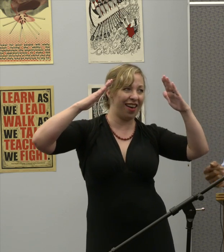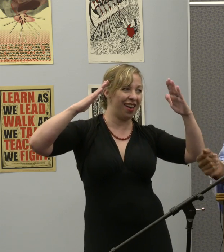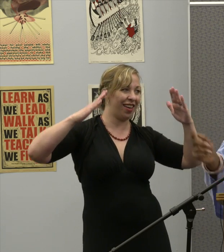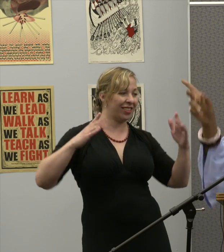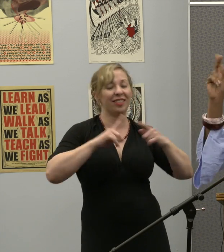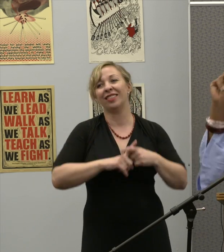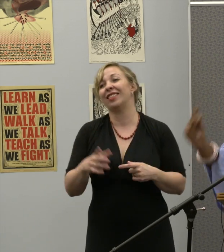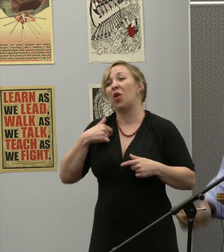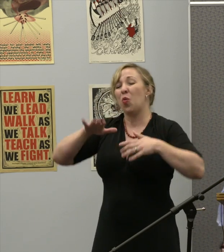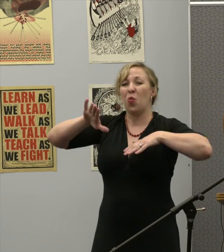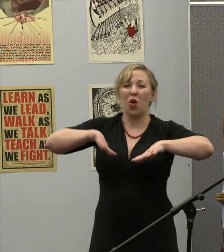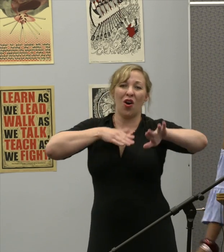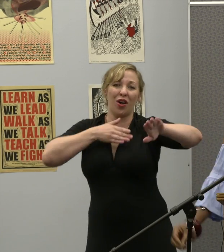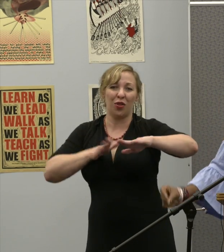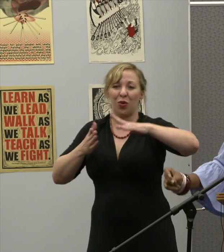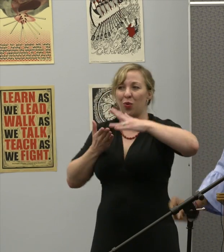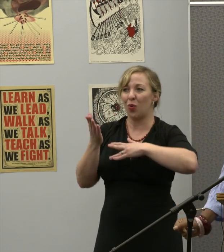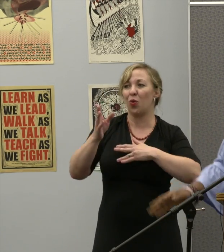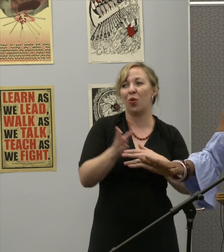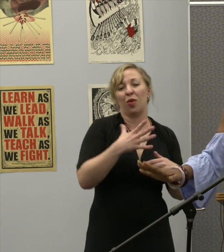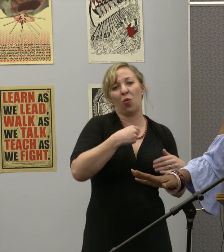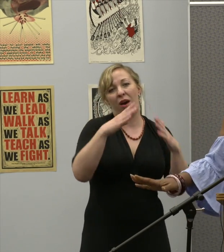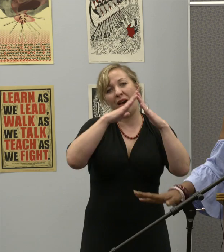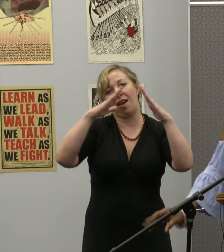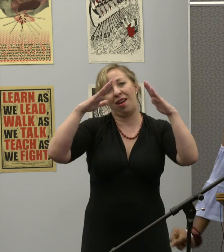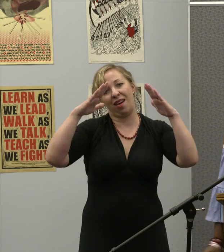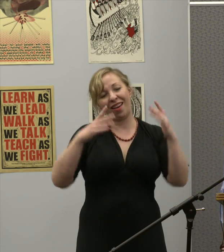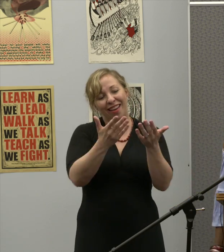Wade in the White House, children.